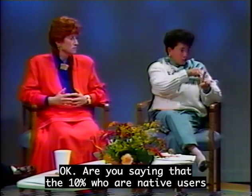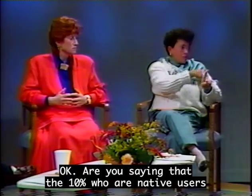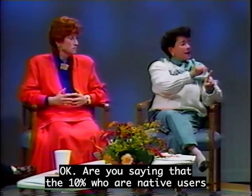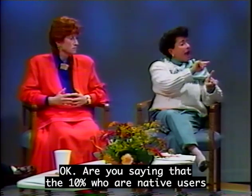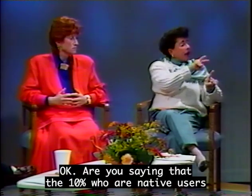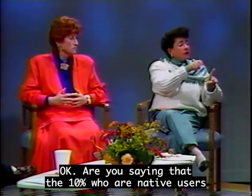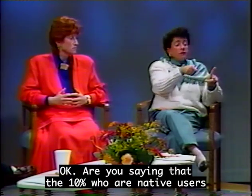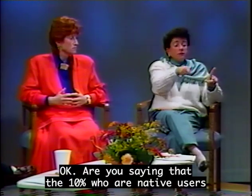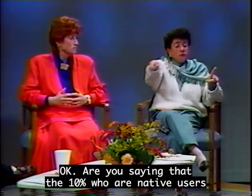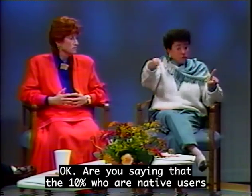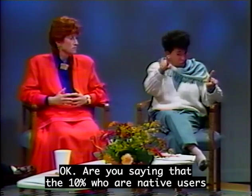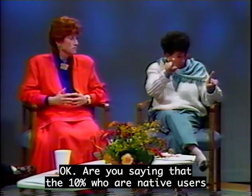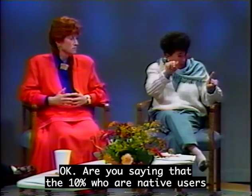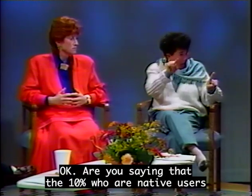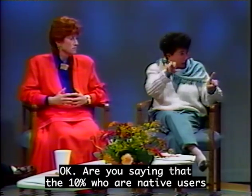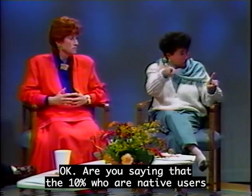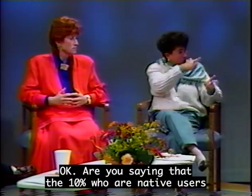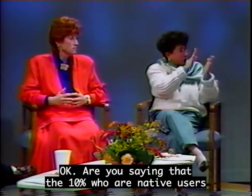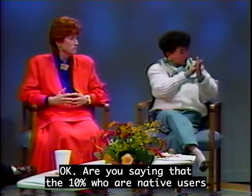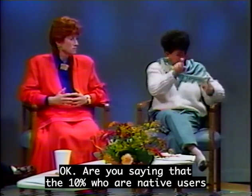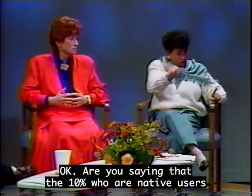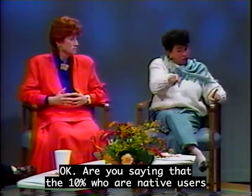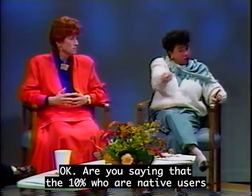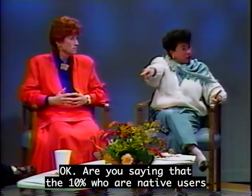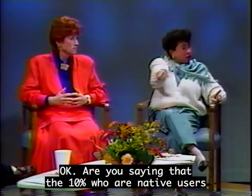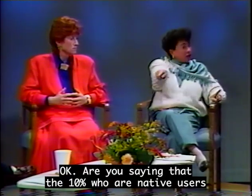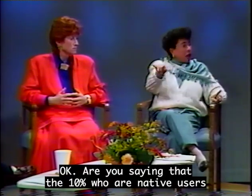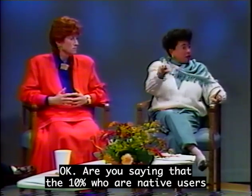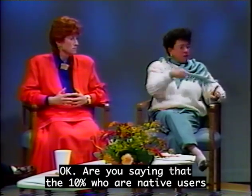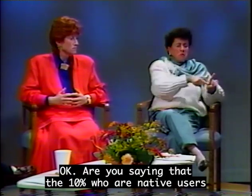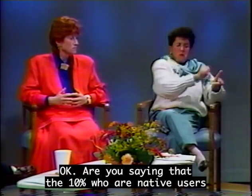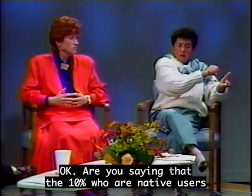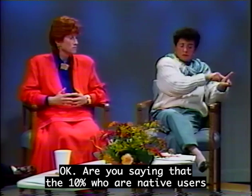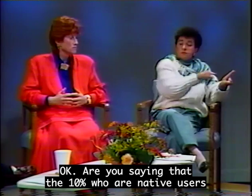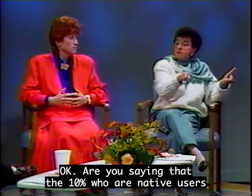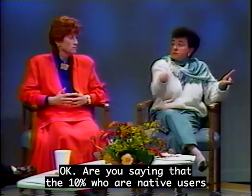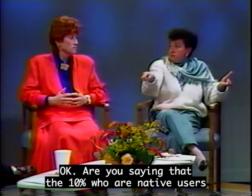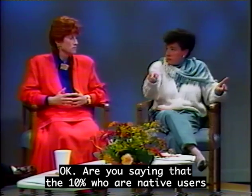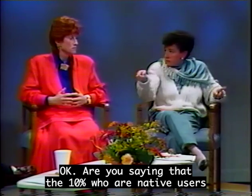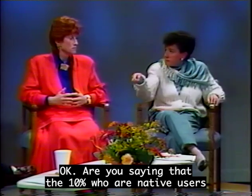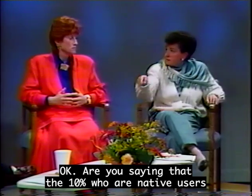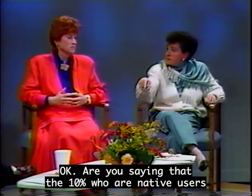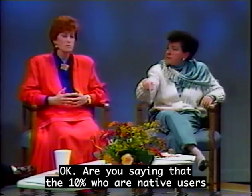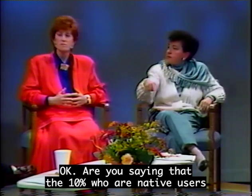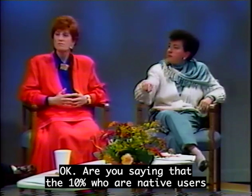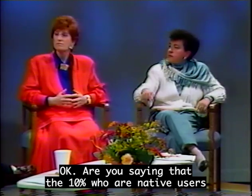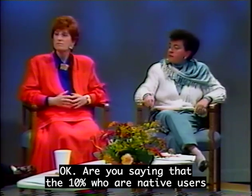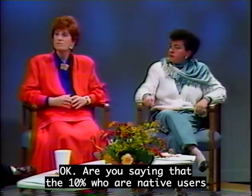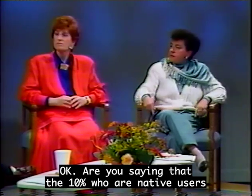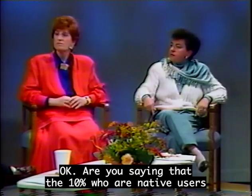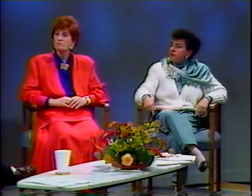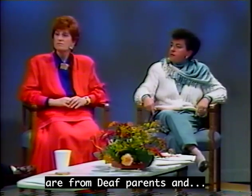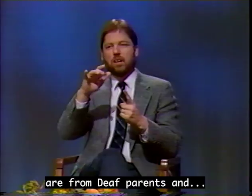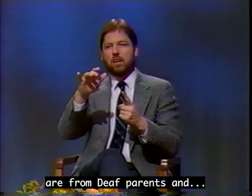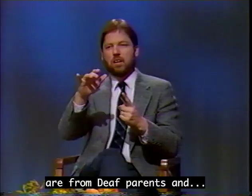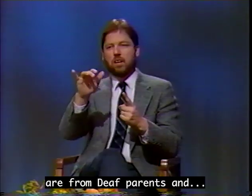Okay, are you saying that the 10% who are native users are from